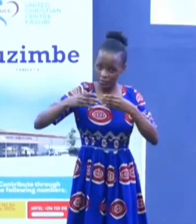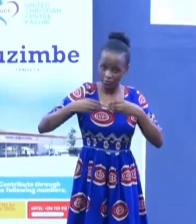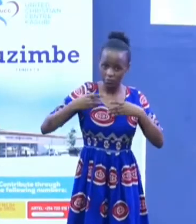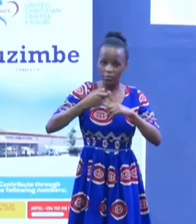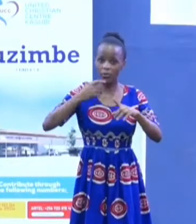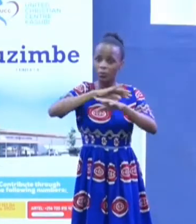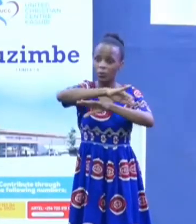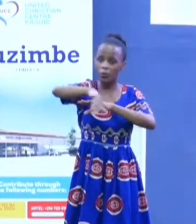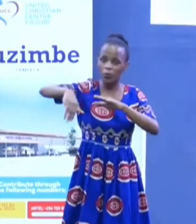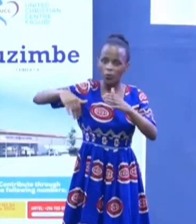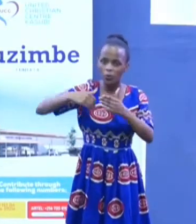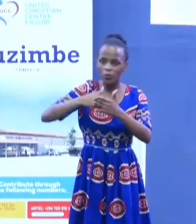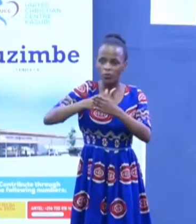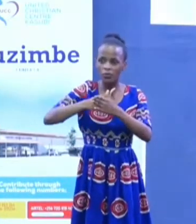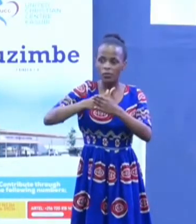bonna abagula enda